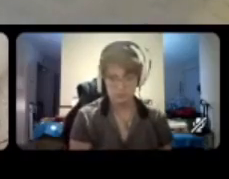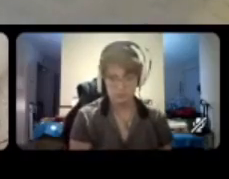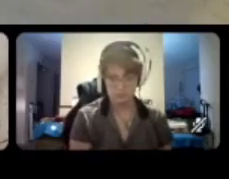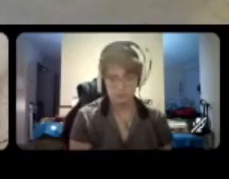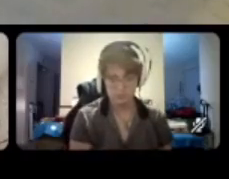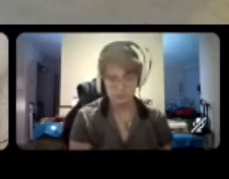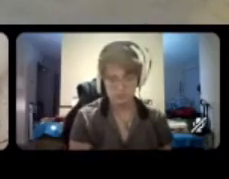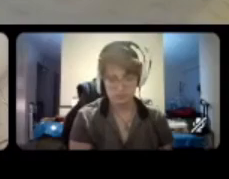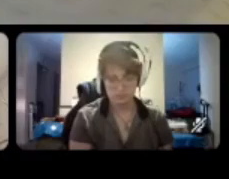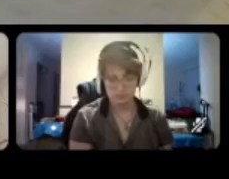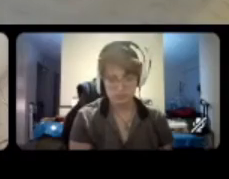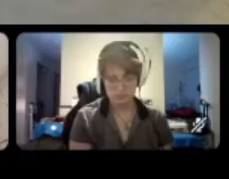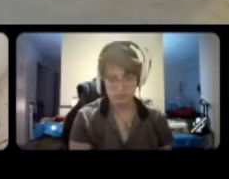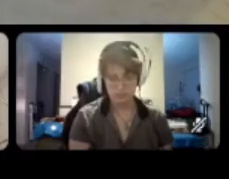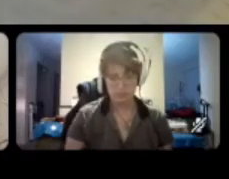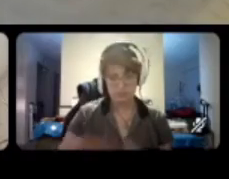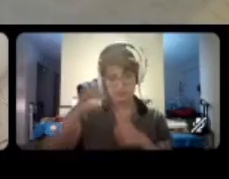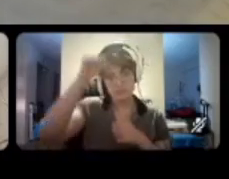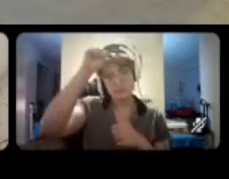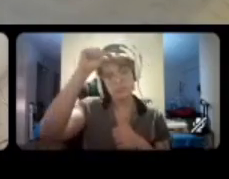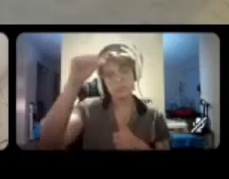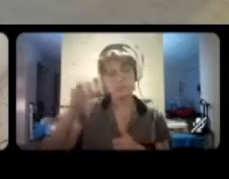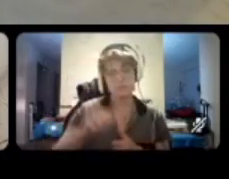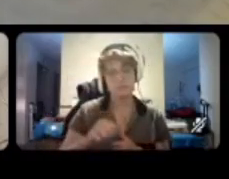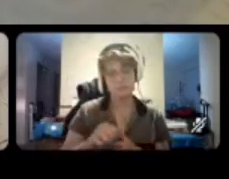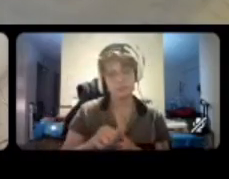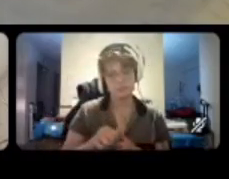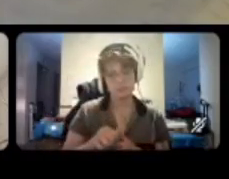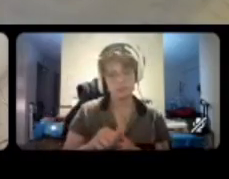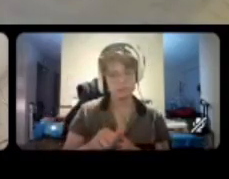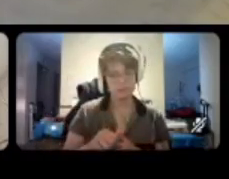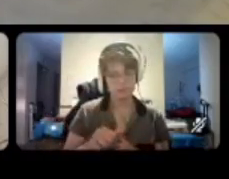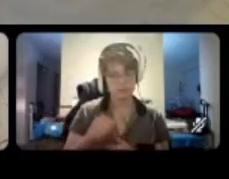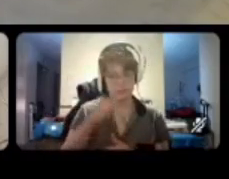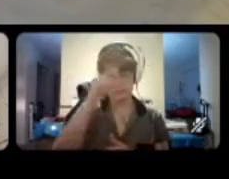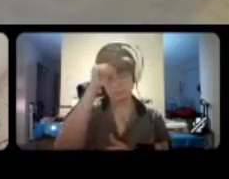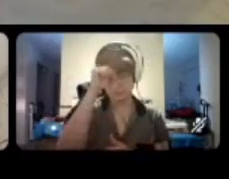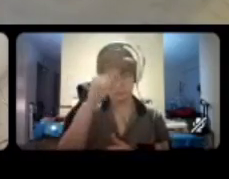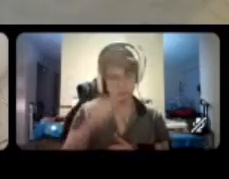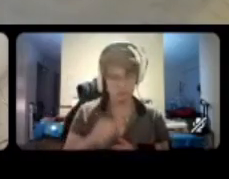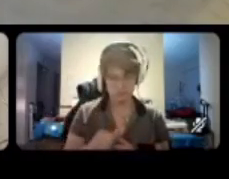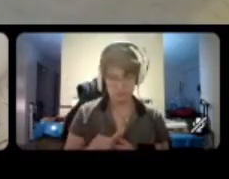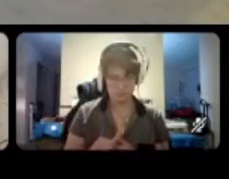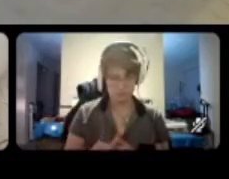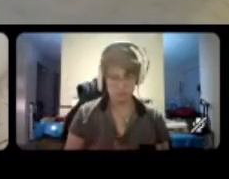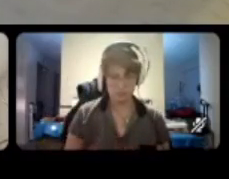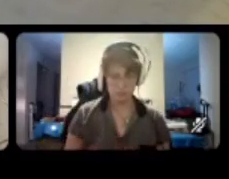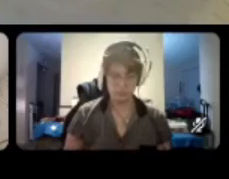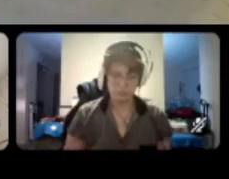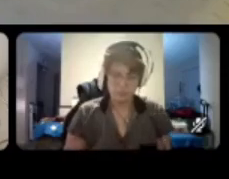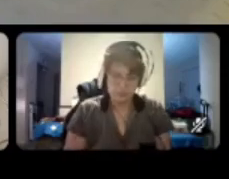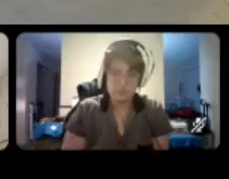head. Typically, if you shake your head no, you're negating something, which means you're like saying not that.